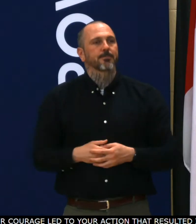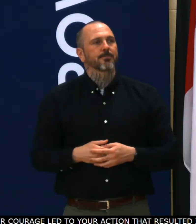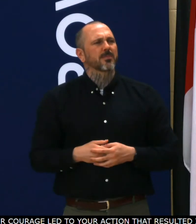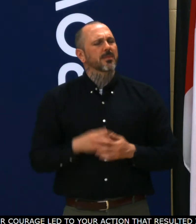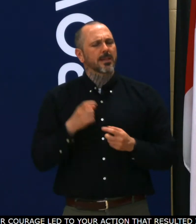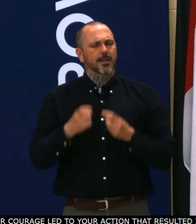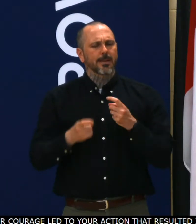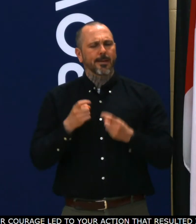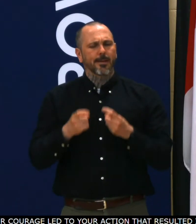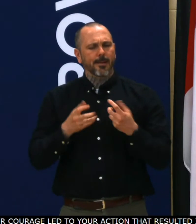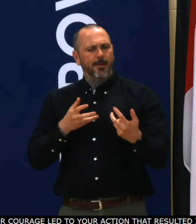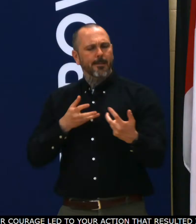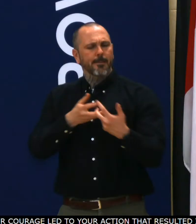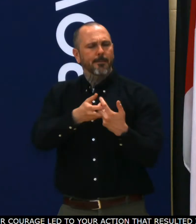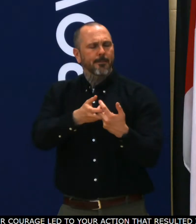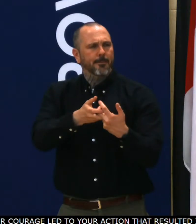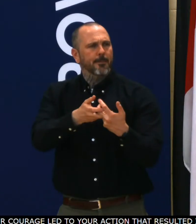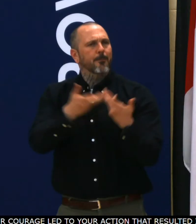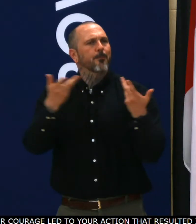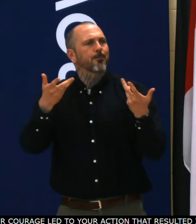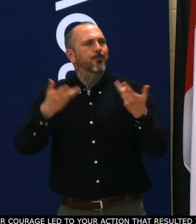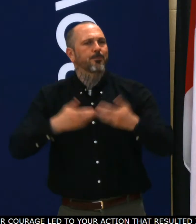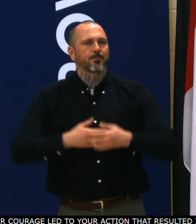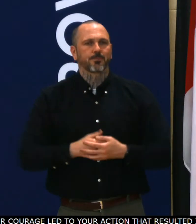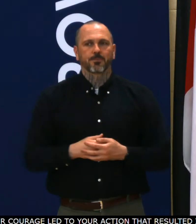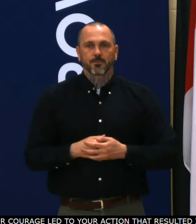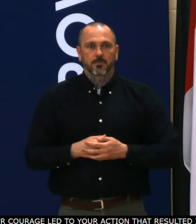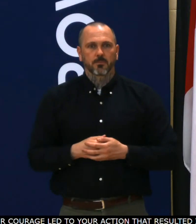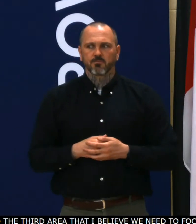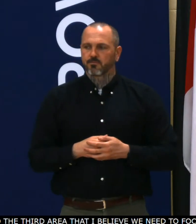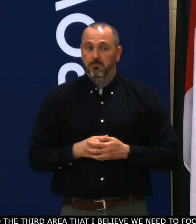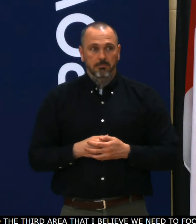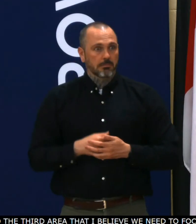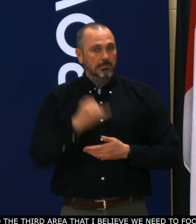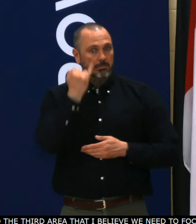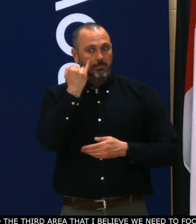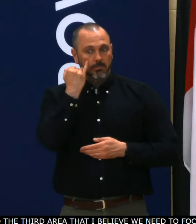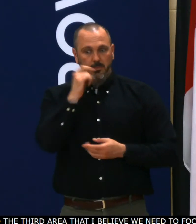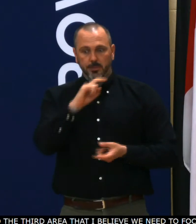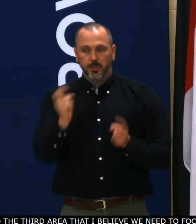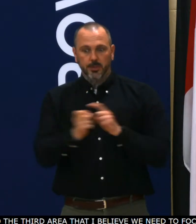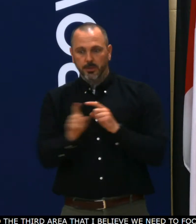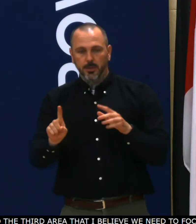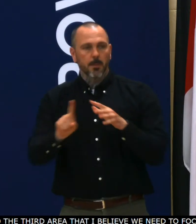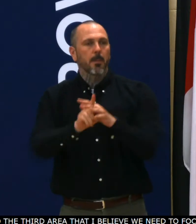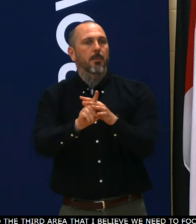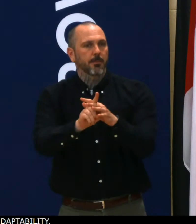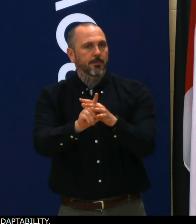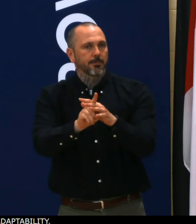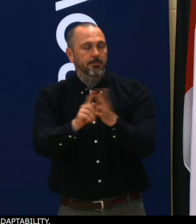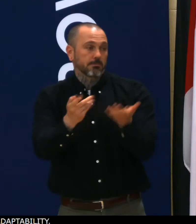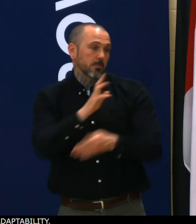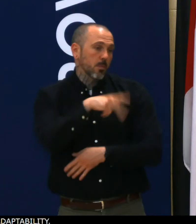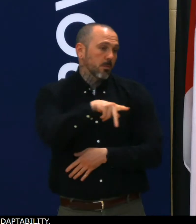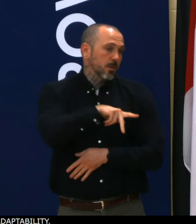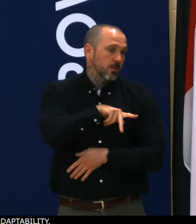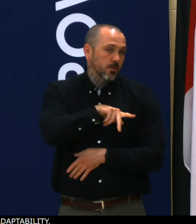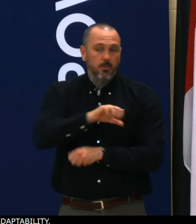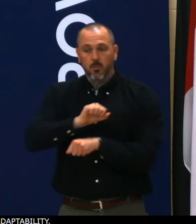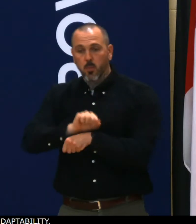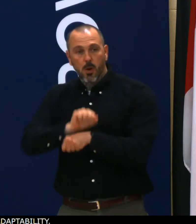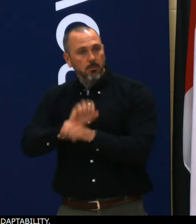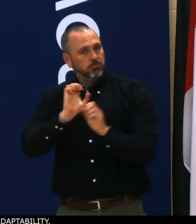It's the capacity to adjust quickly and easily to changes in your personal and in your work